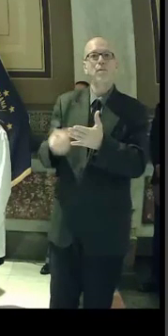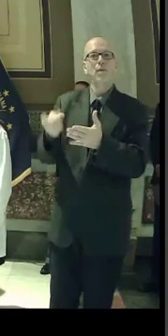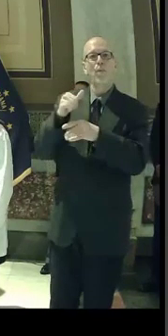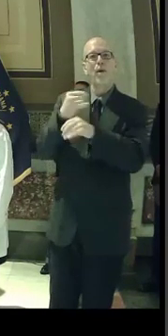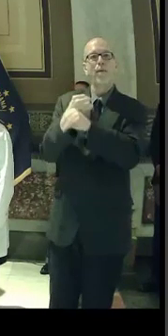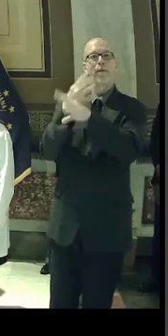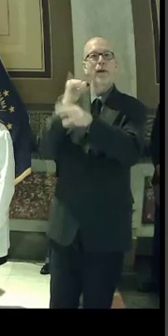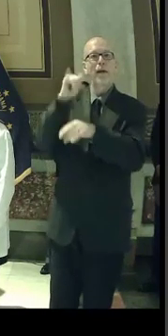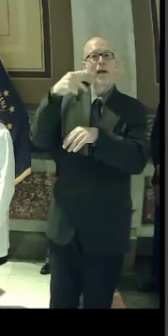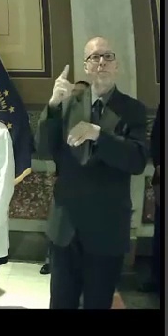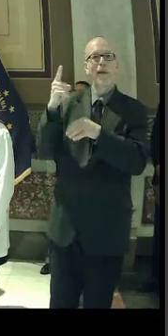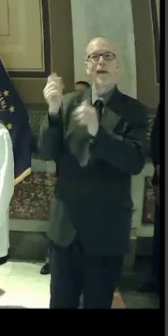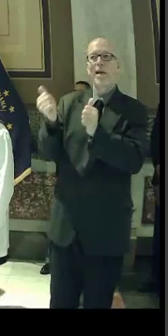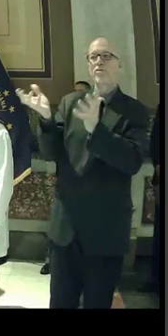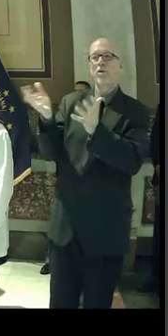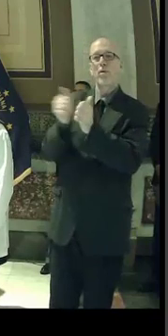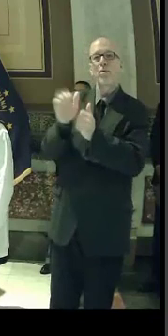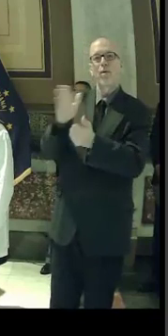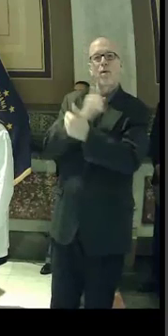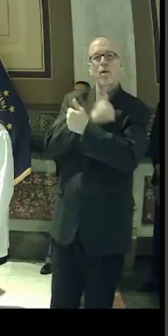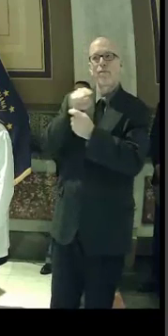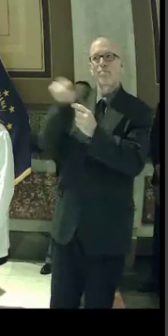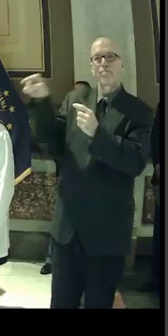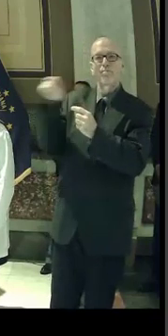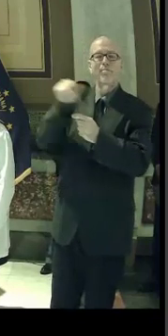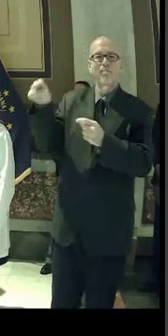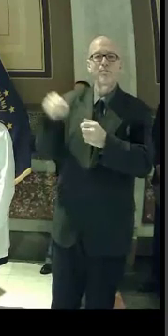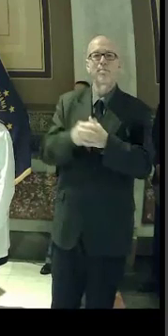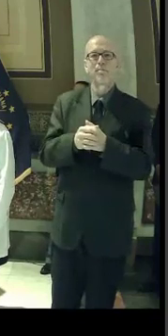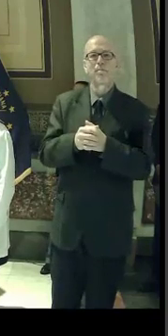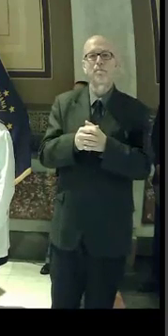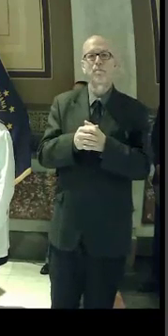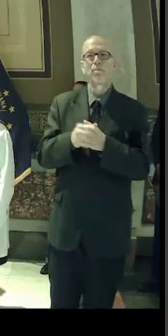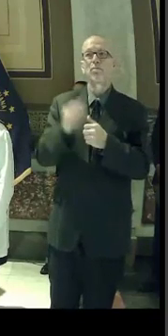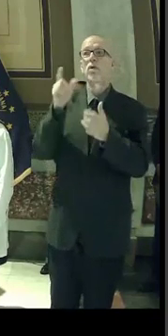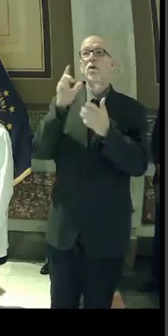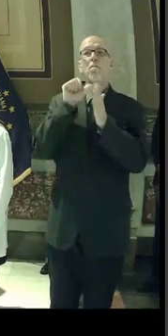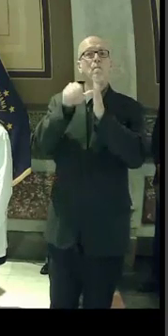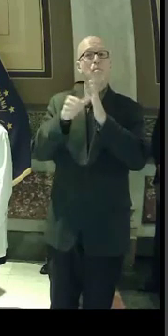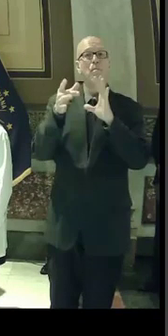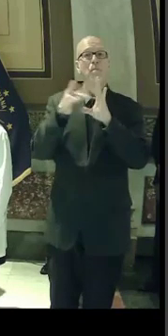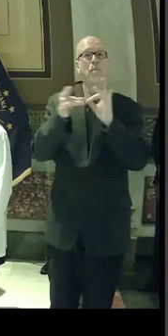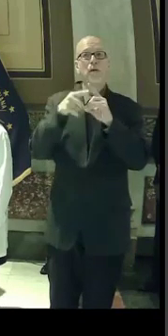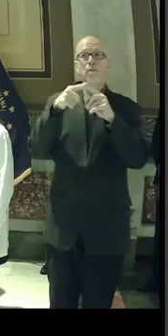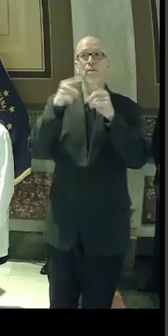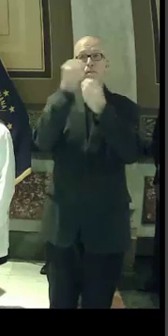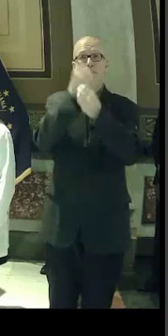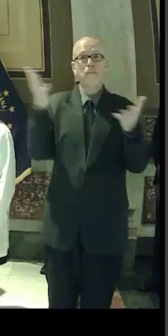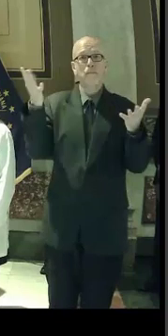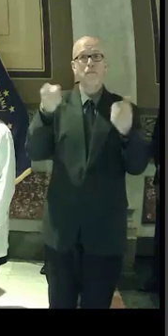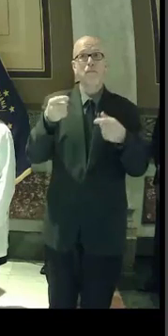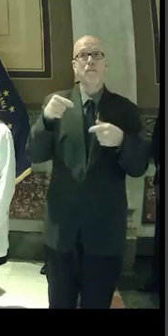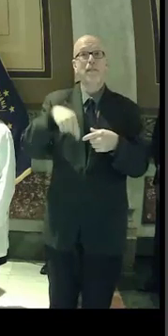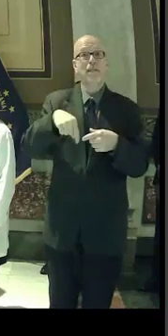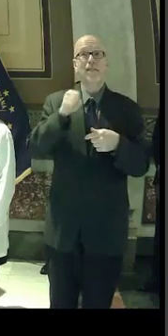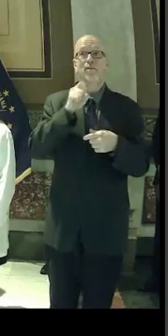patient. So the one message that we need to take home for all of you is this is the beginning and this is